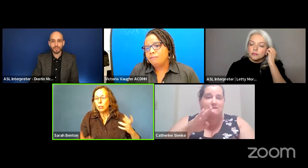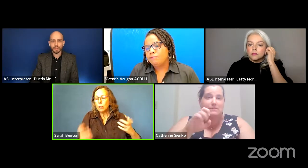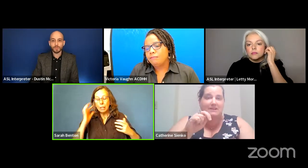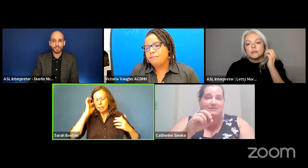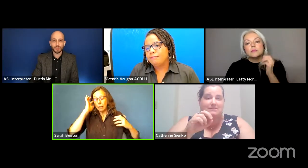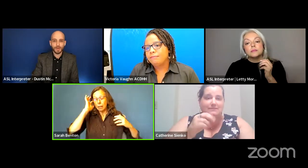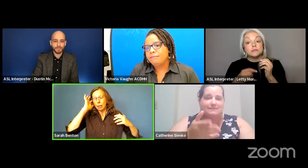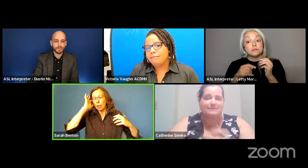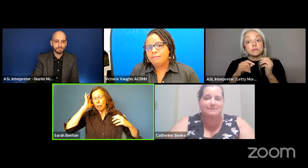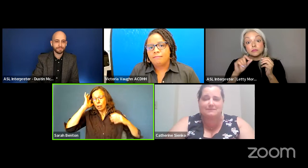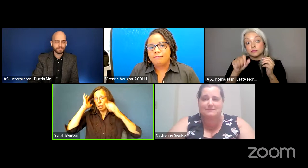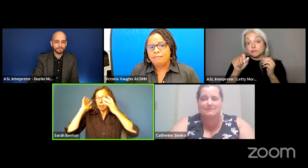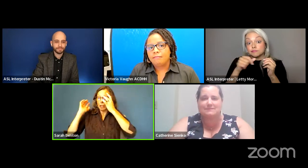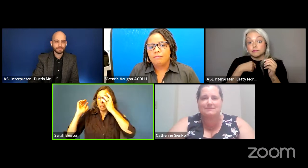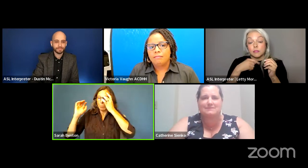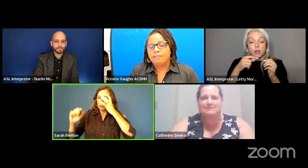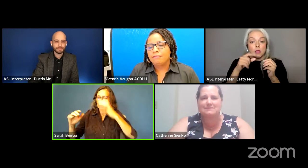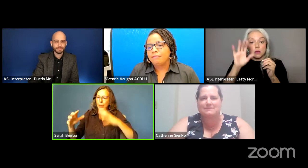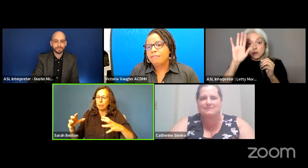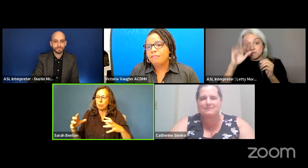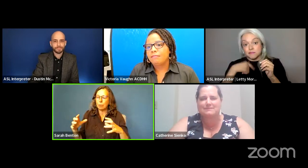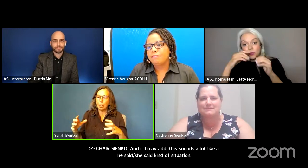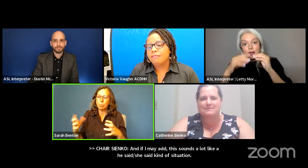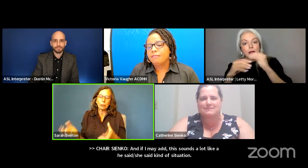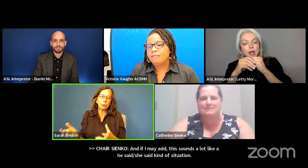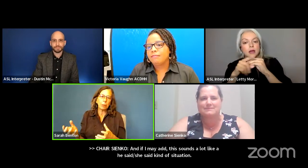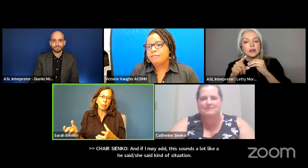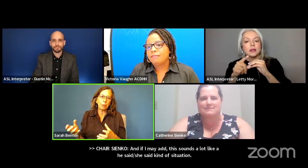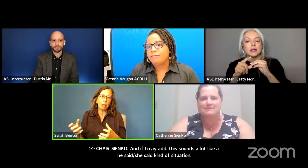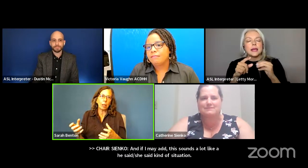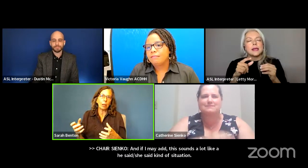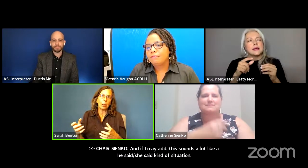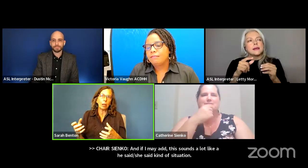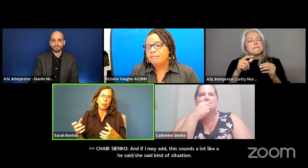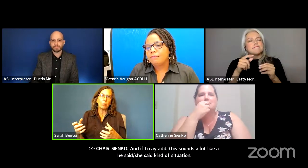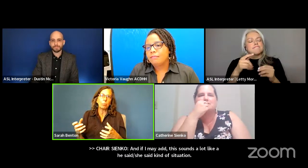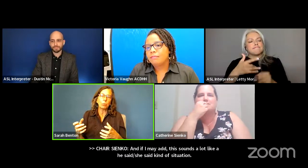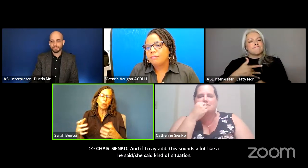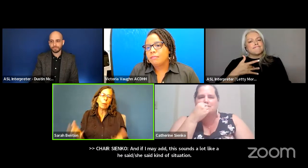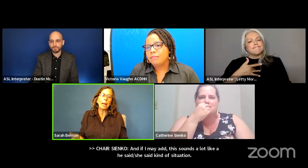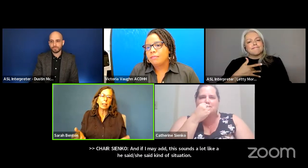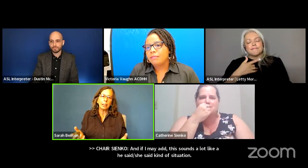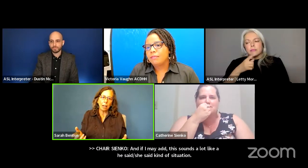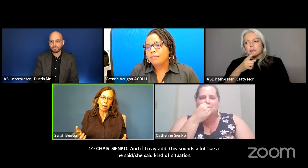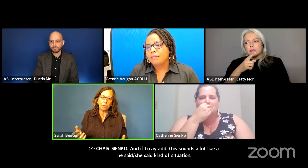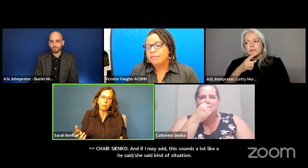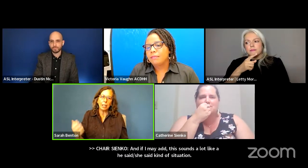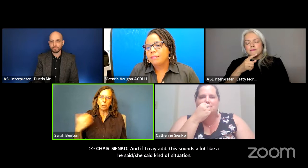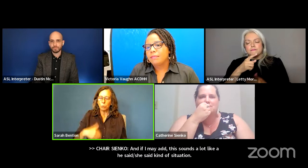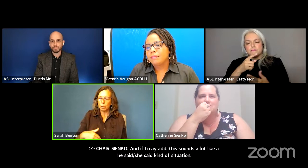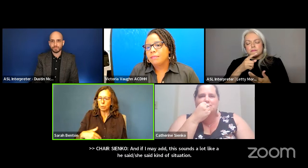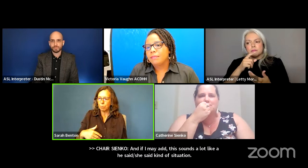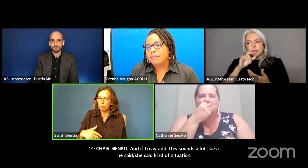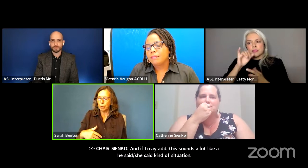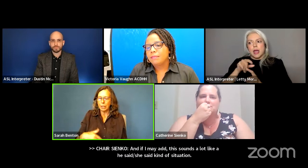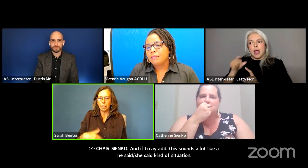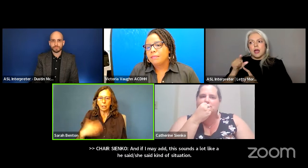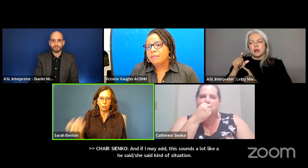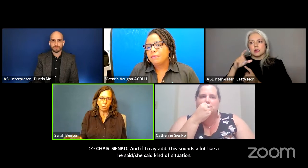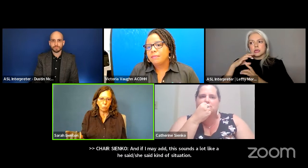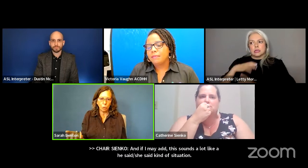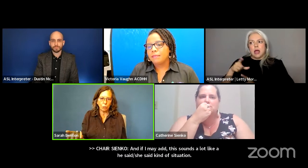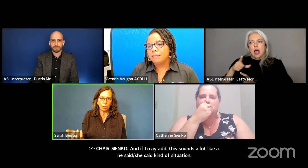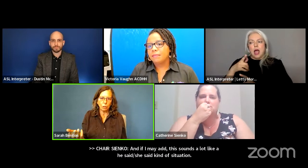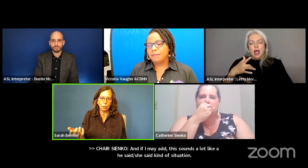If I could just add, Commissioner Benton? it must have been traumatic enough that it would bring